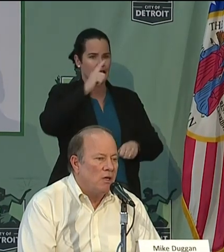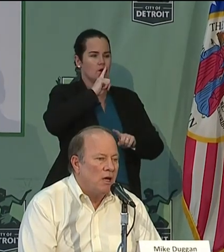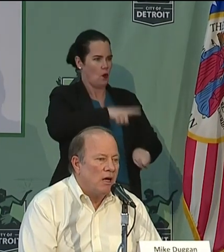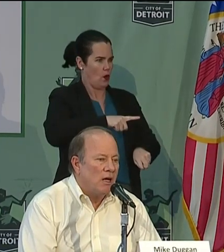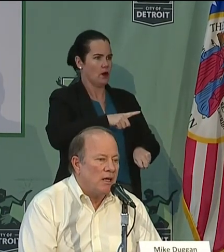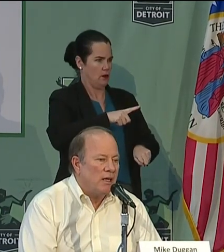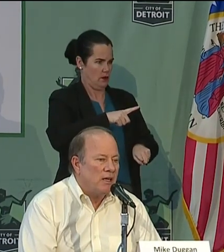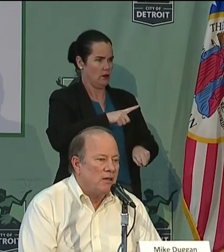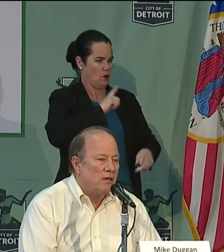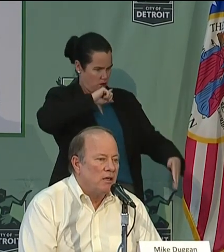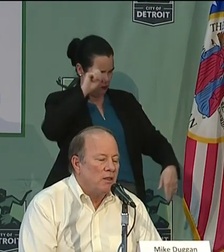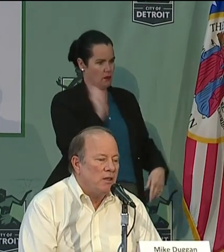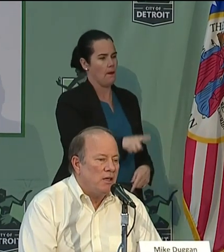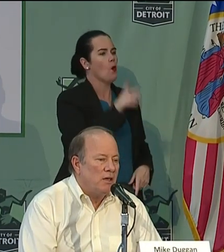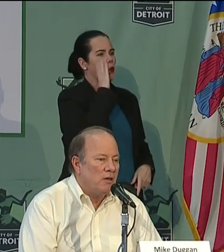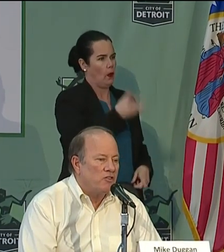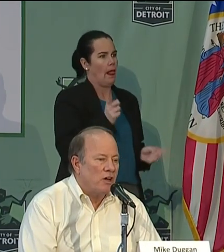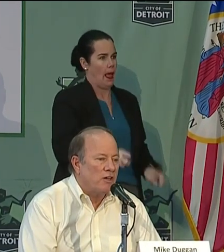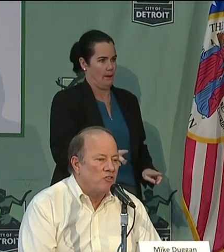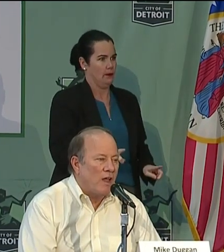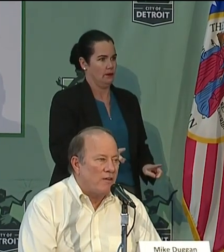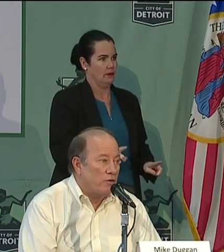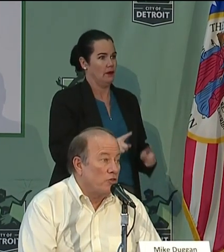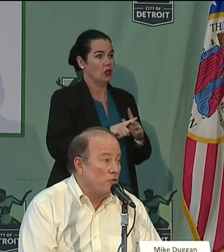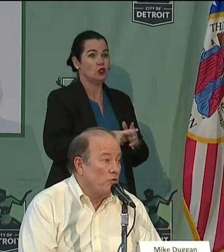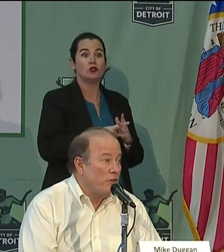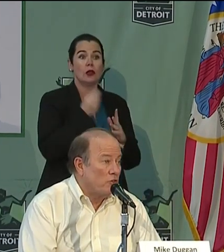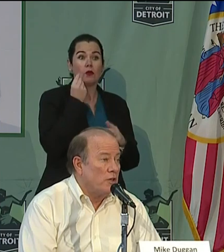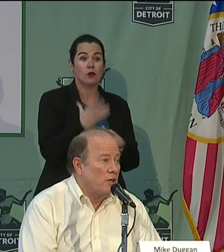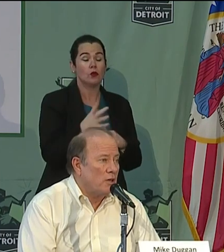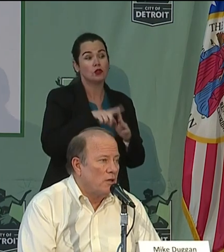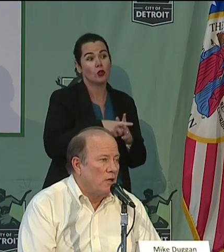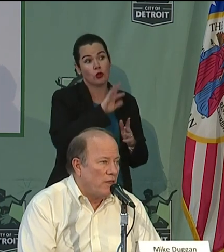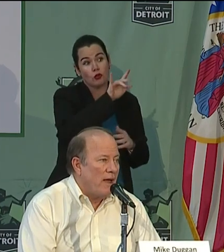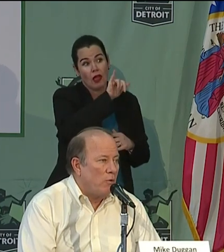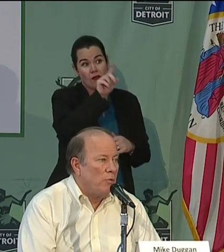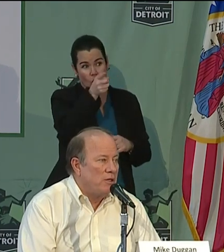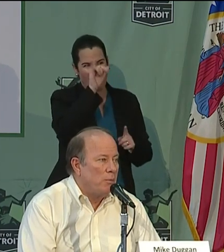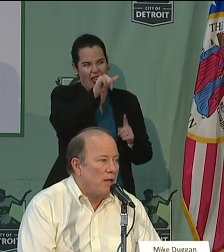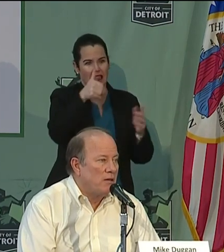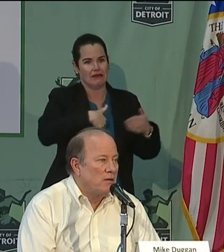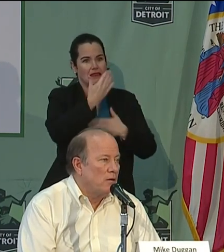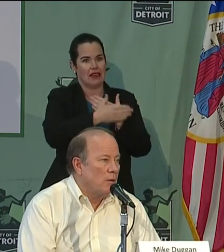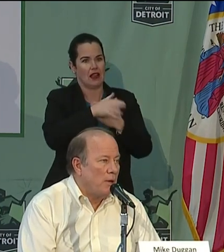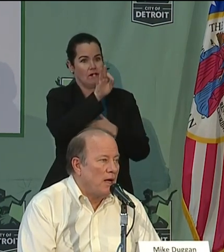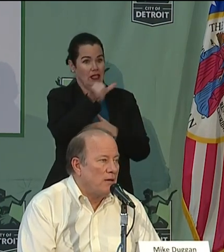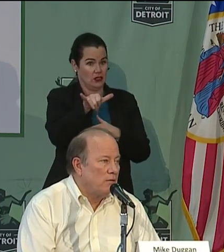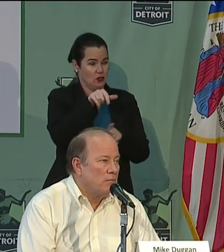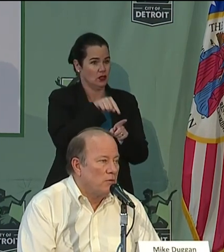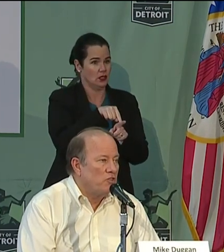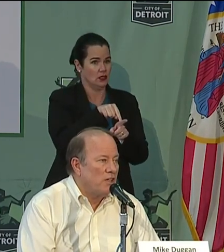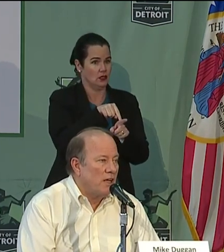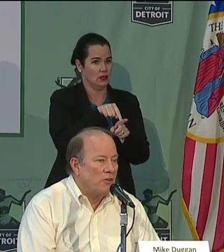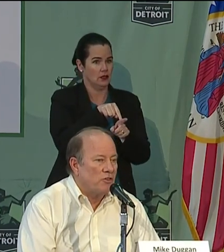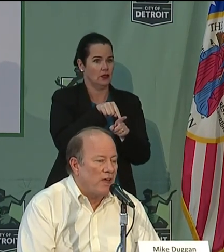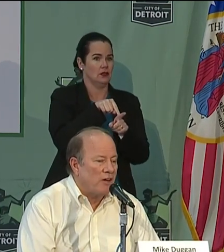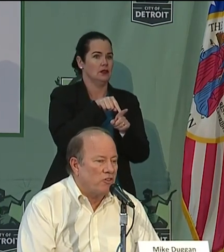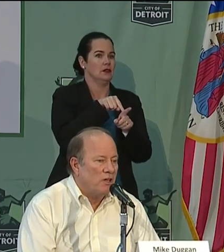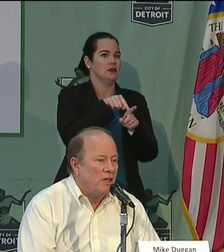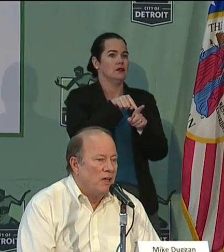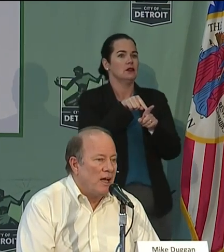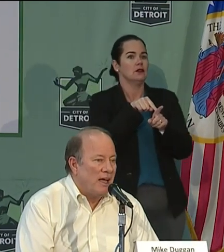now. And the starting July 1st, the new fiscal year, that will be dependent upon City